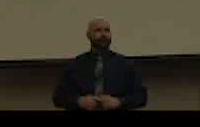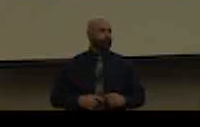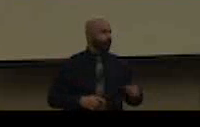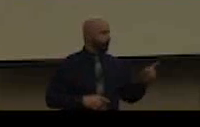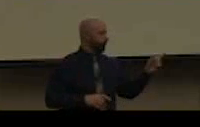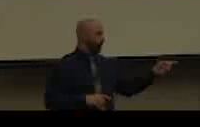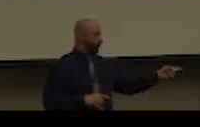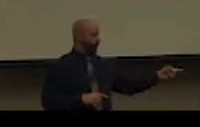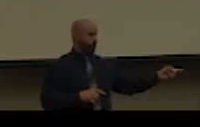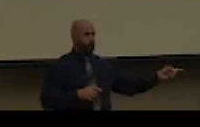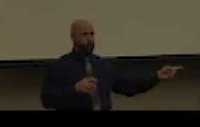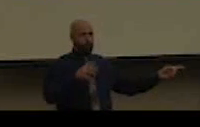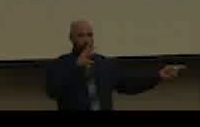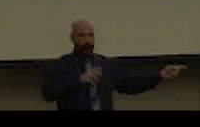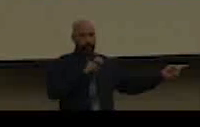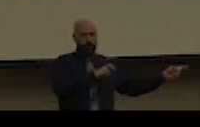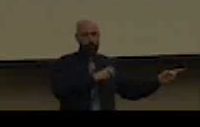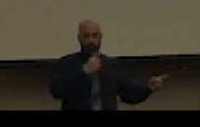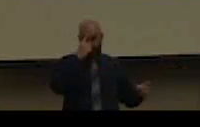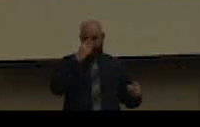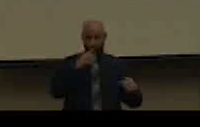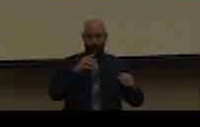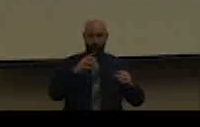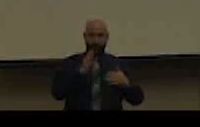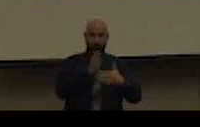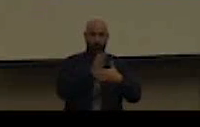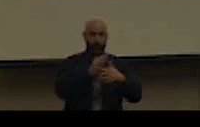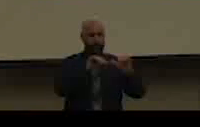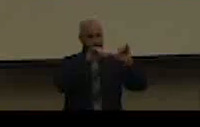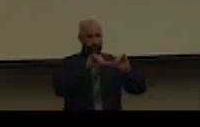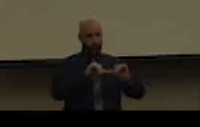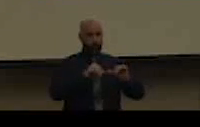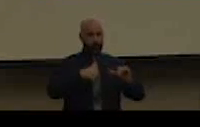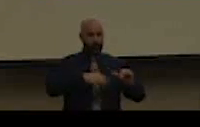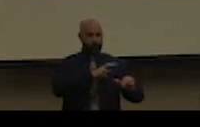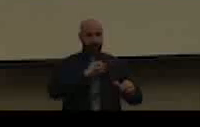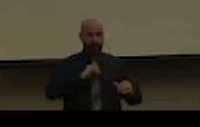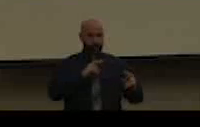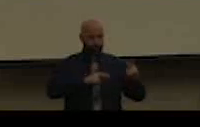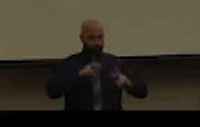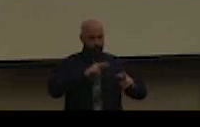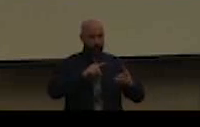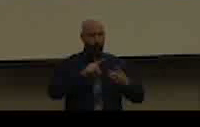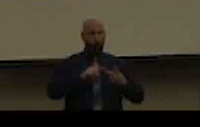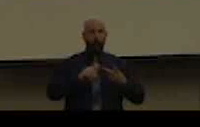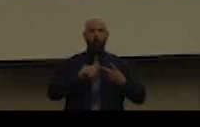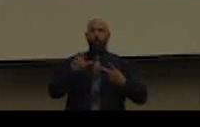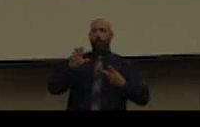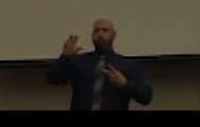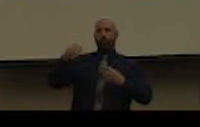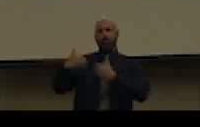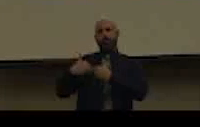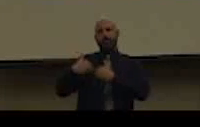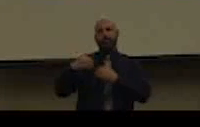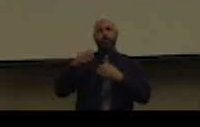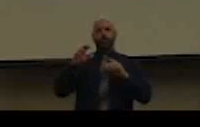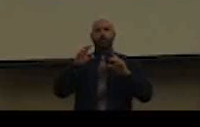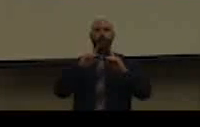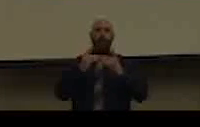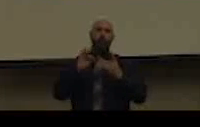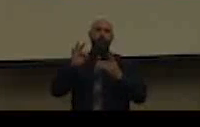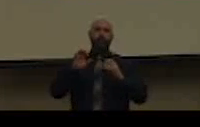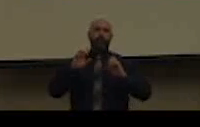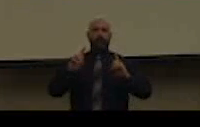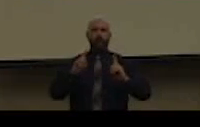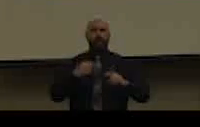that something that's going to go through more the Department of Ed to look at? Because I understand the differences between the two, but I also think there's